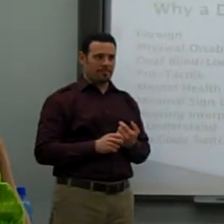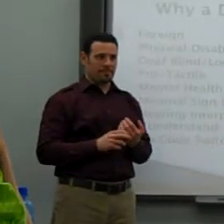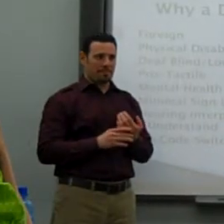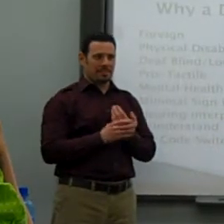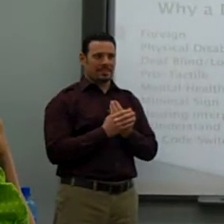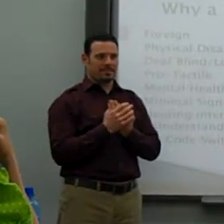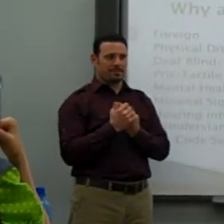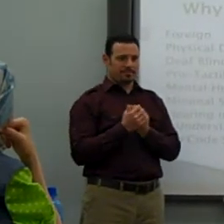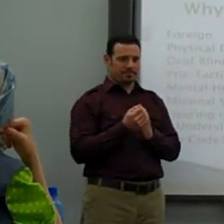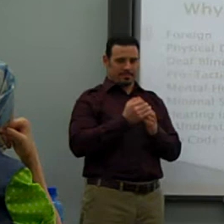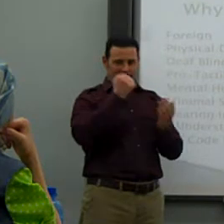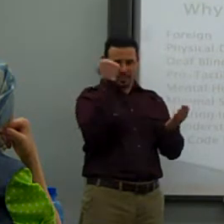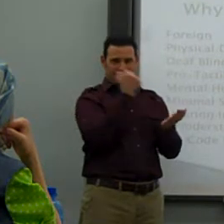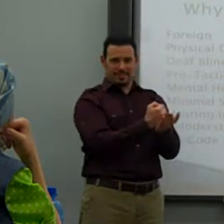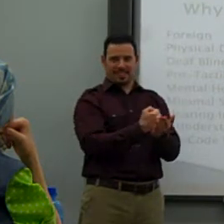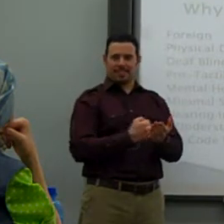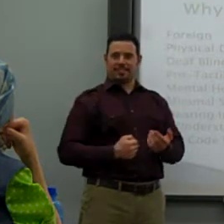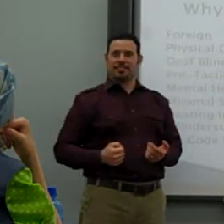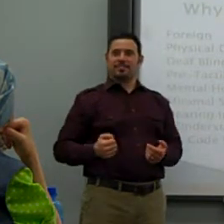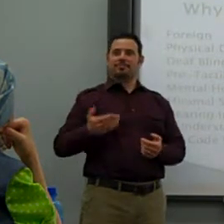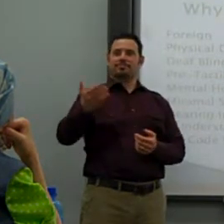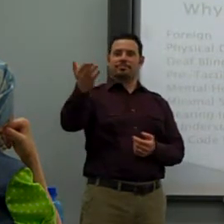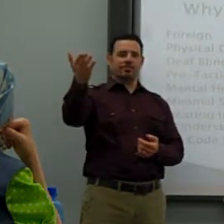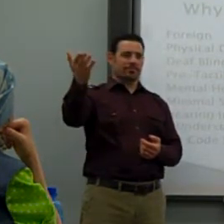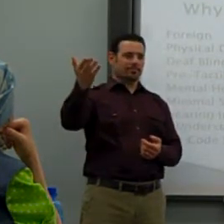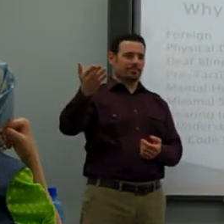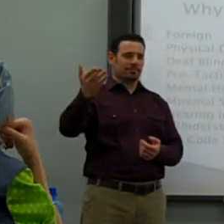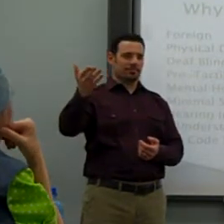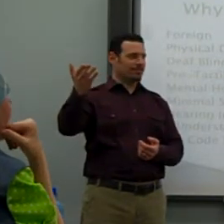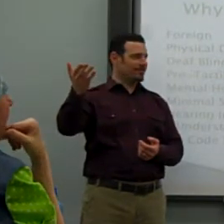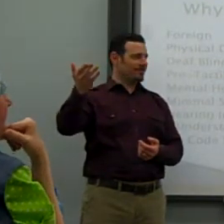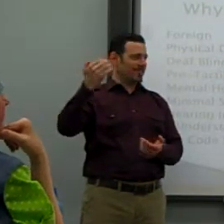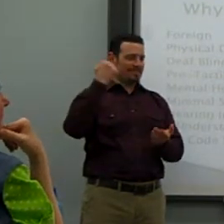Do you guys agree with that, or? Amen. Amen.